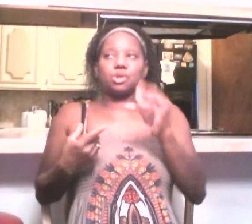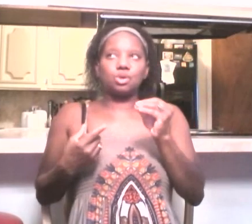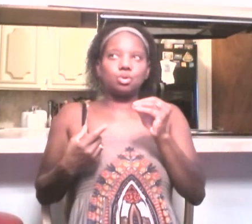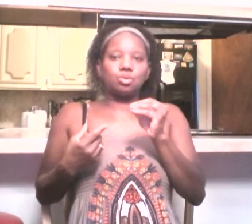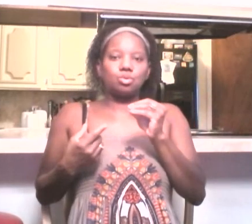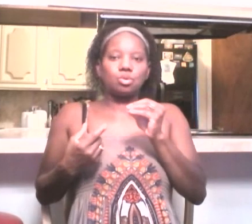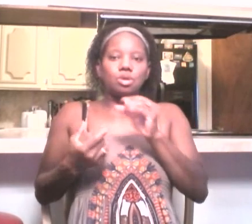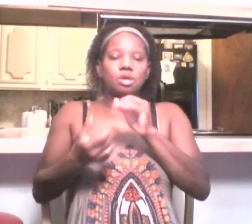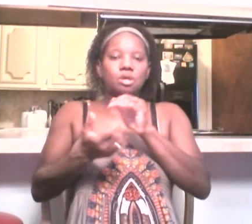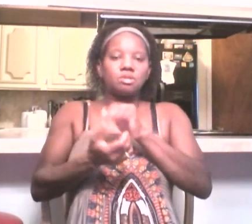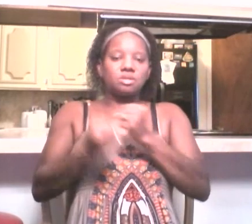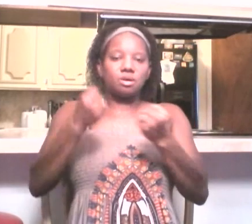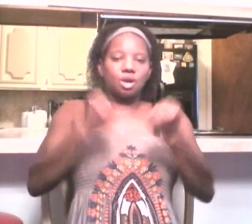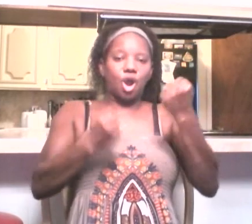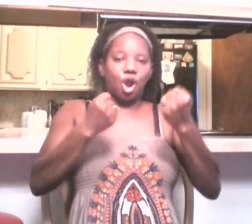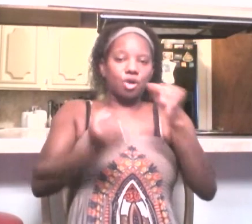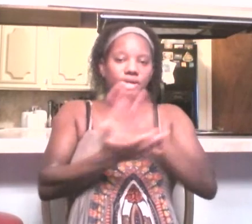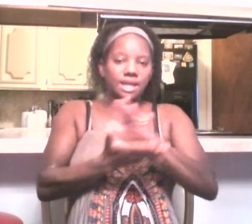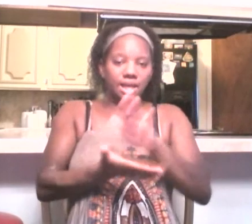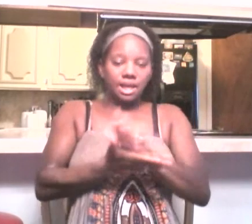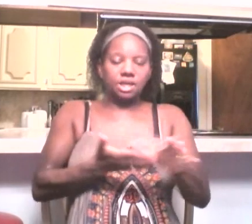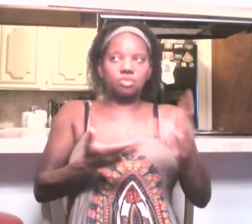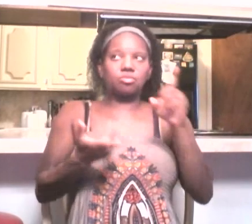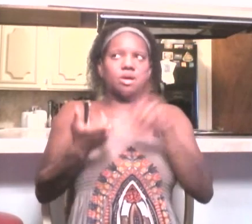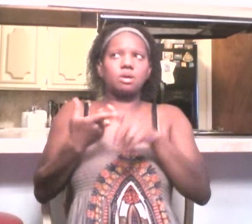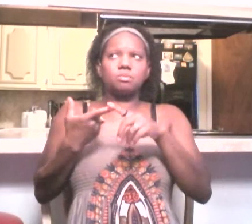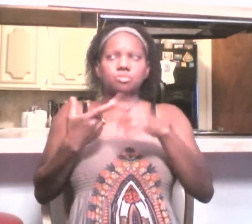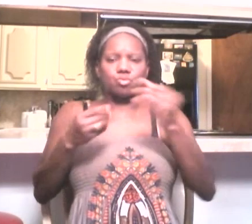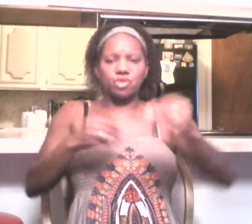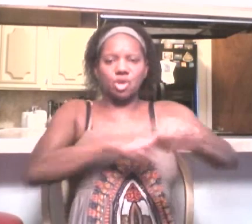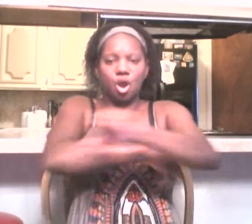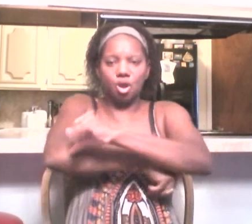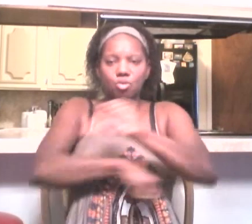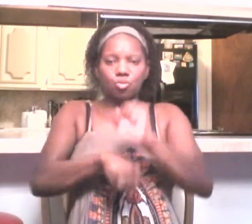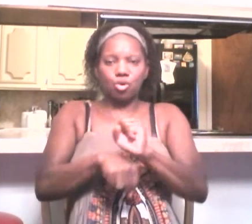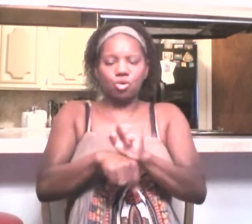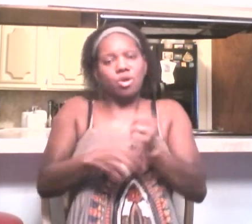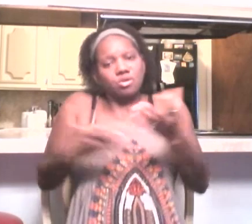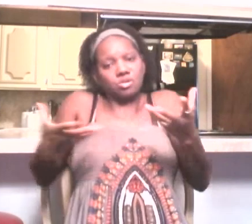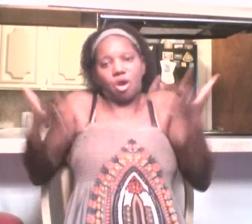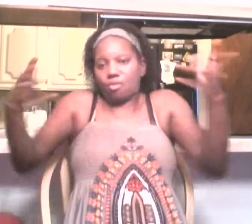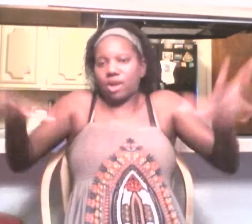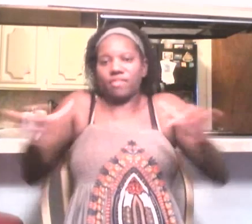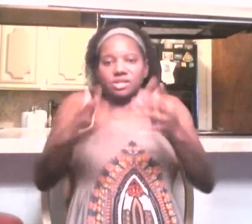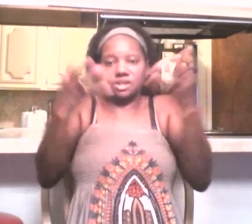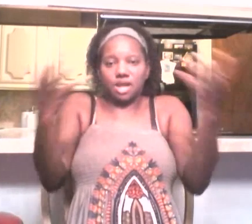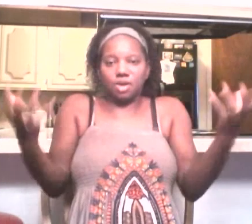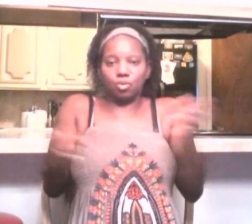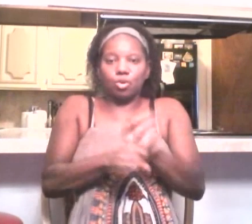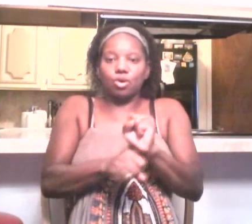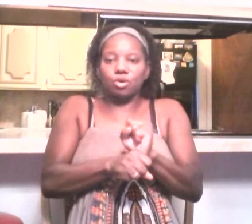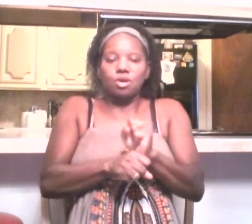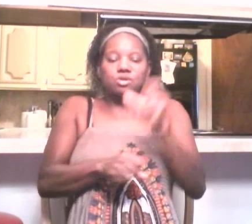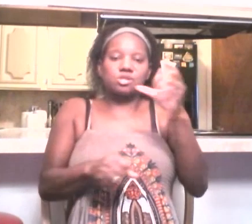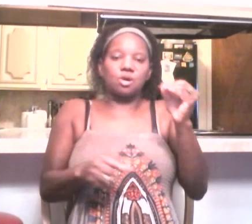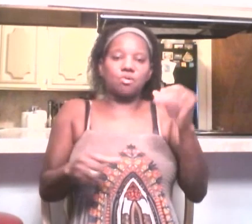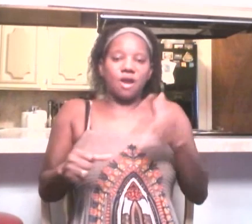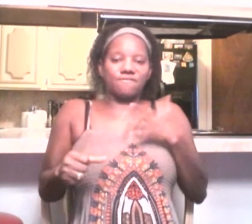do the car cleaning, do the yard work. So already that's a lot of work. So I feel